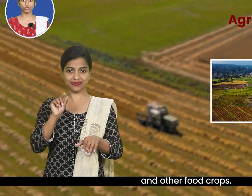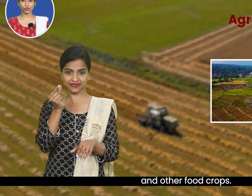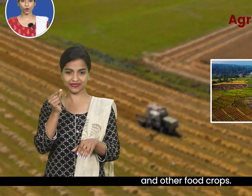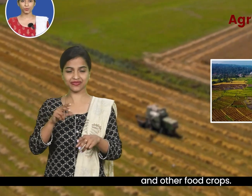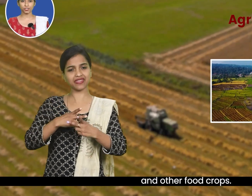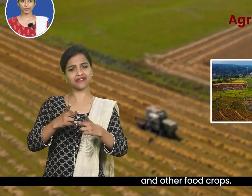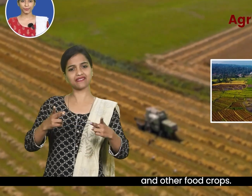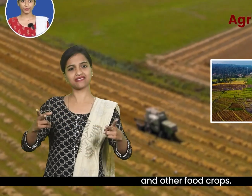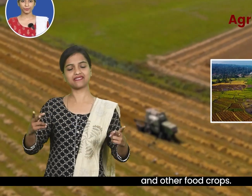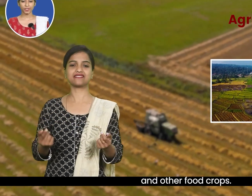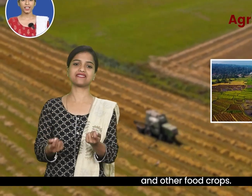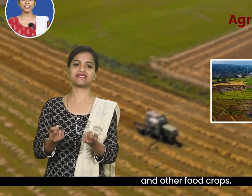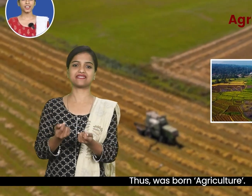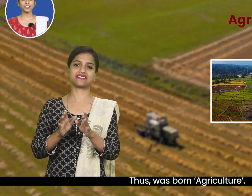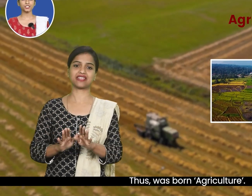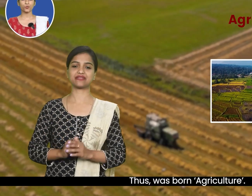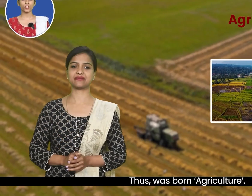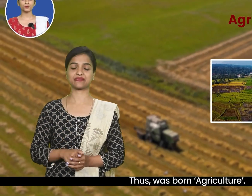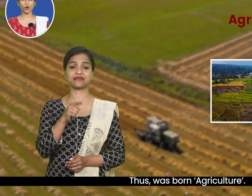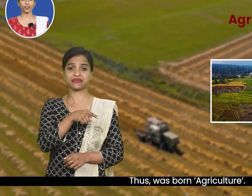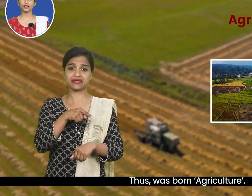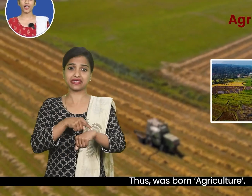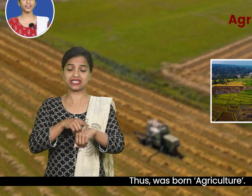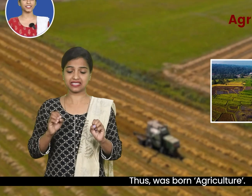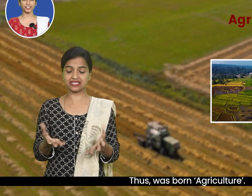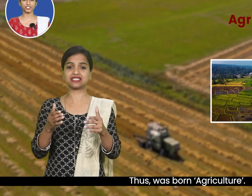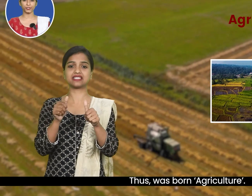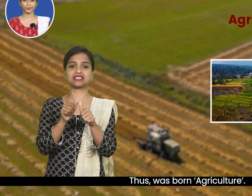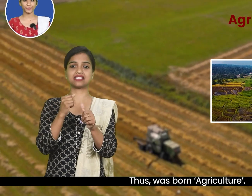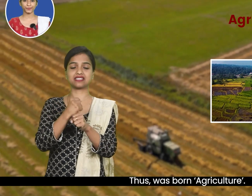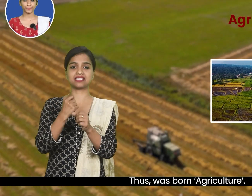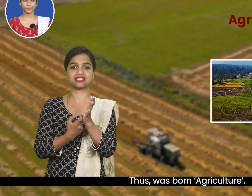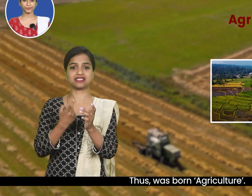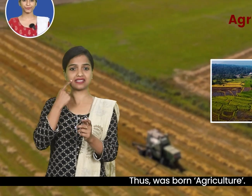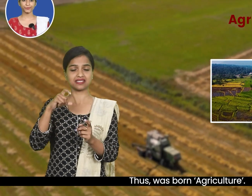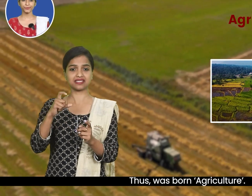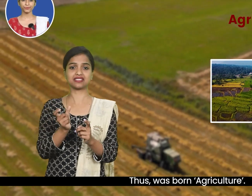other food crops. Thus was born agriculture.